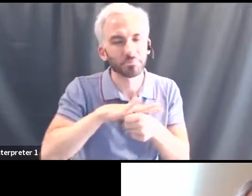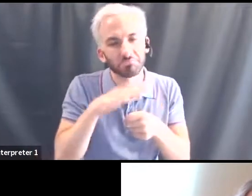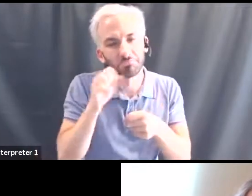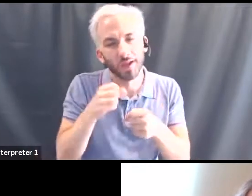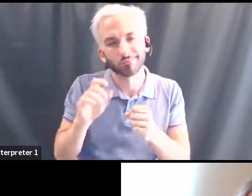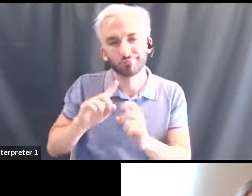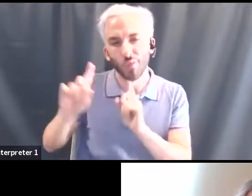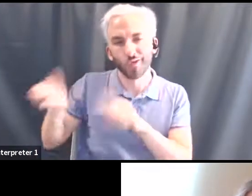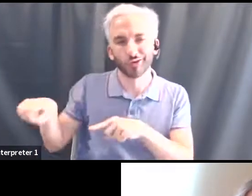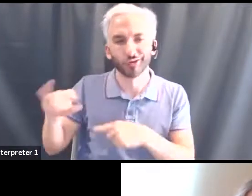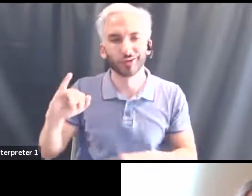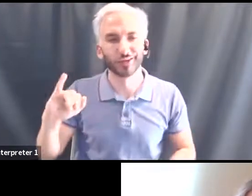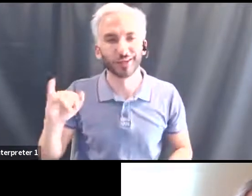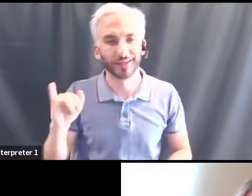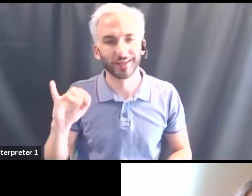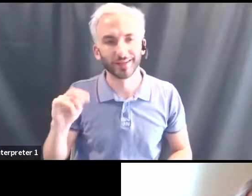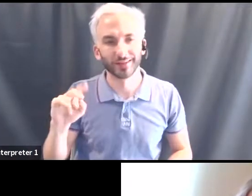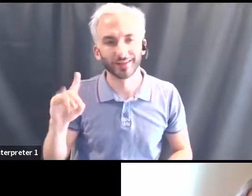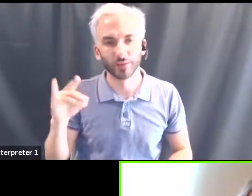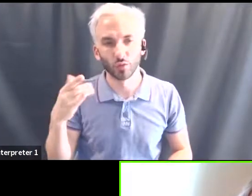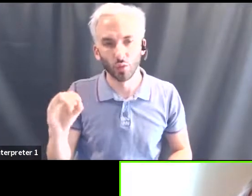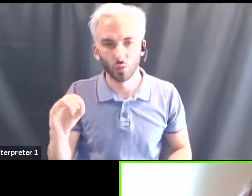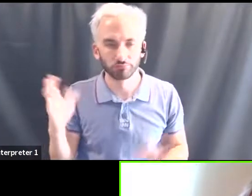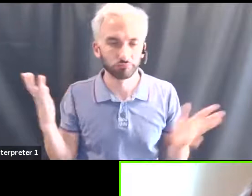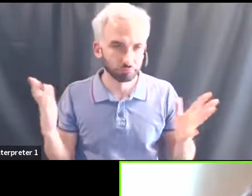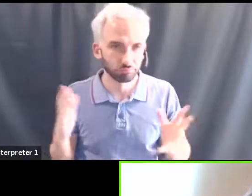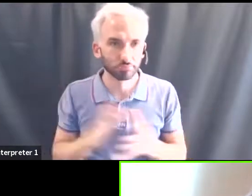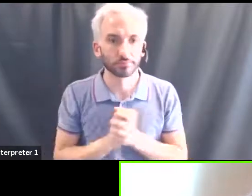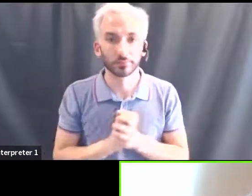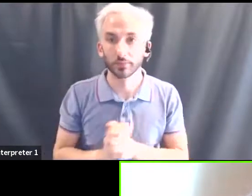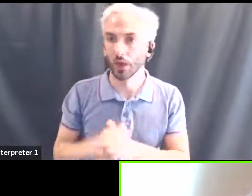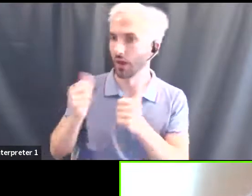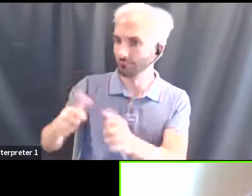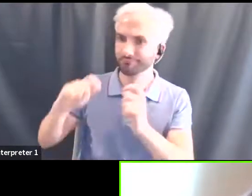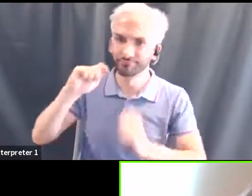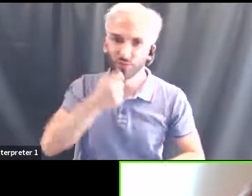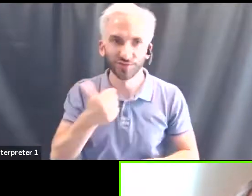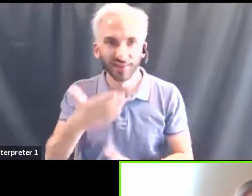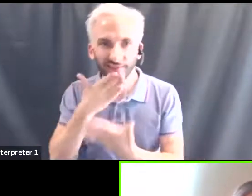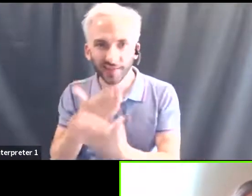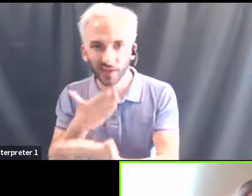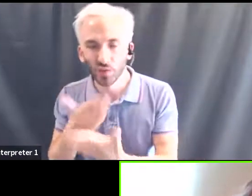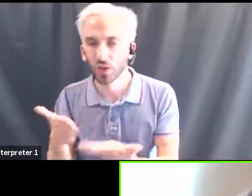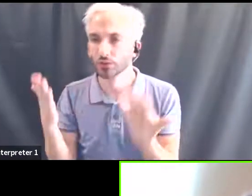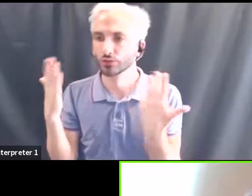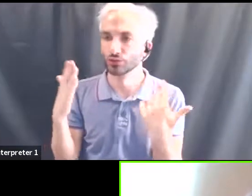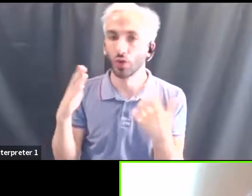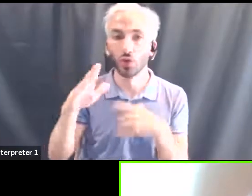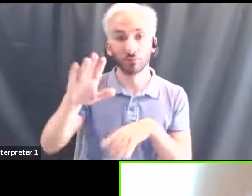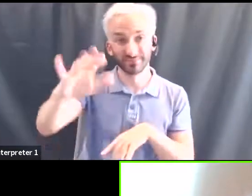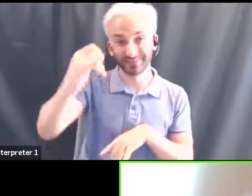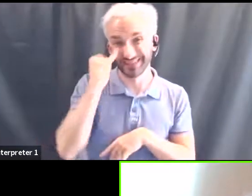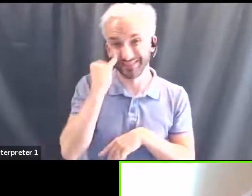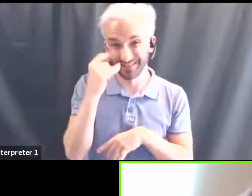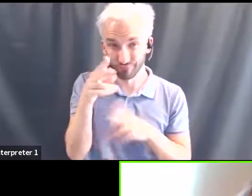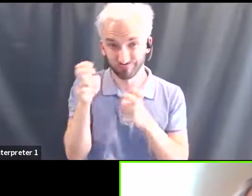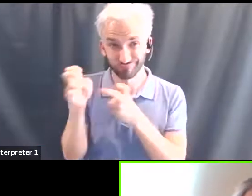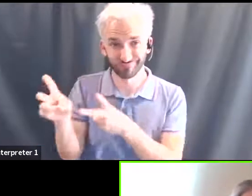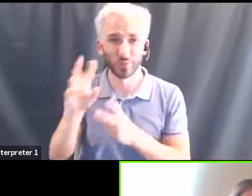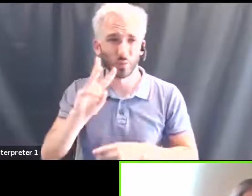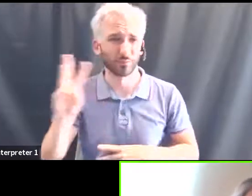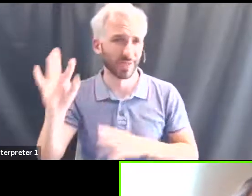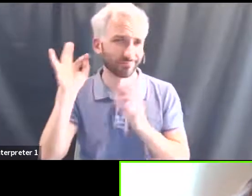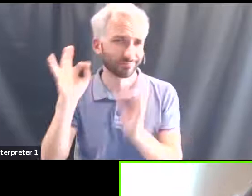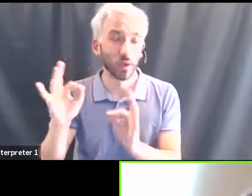Indigo. Yeah. Cool. Thank you. And so if you can link your website below, that'd be awesome. And any